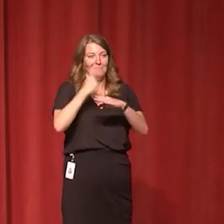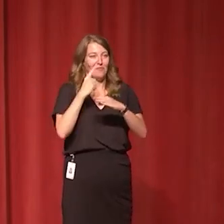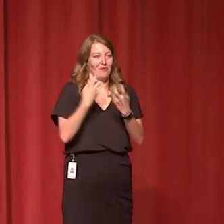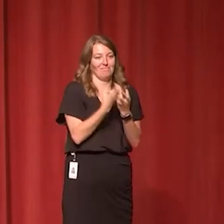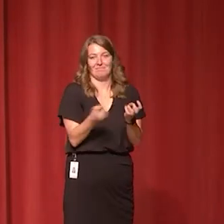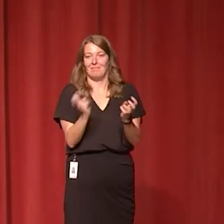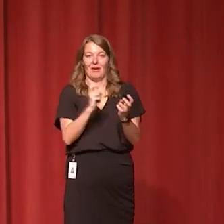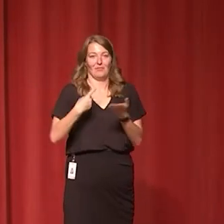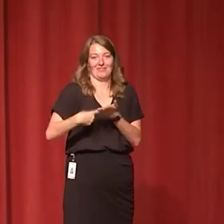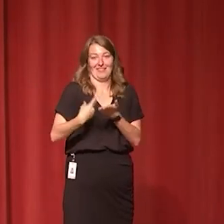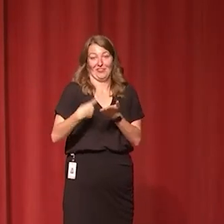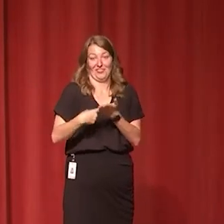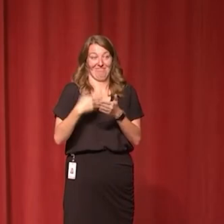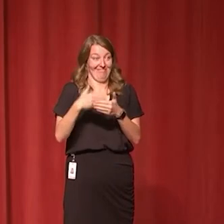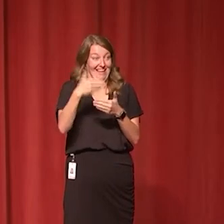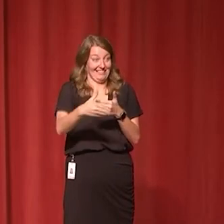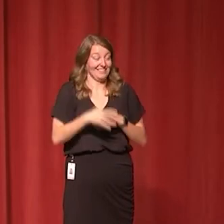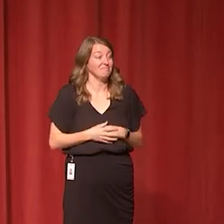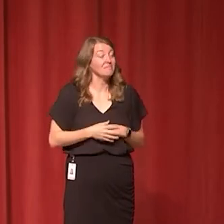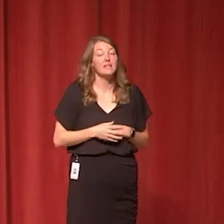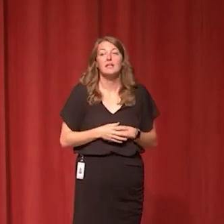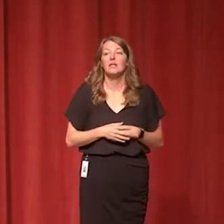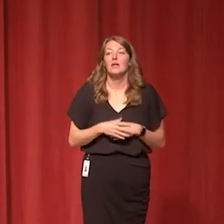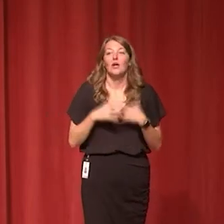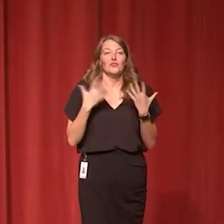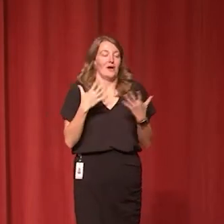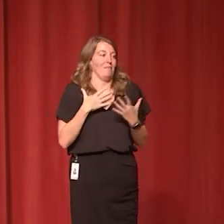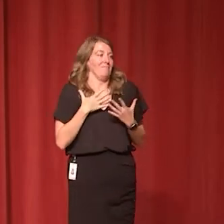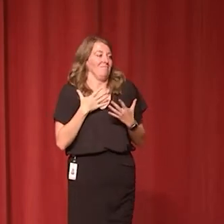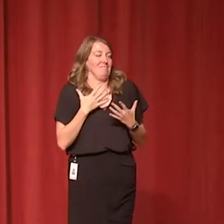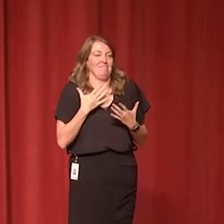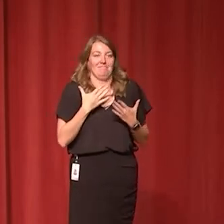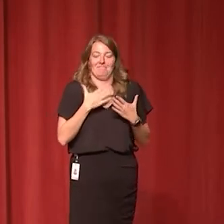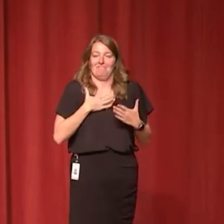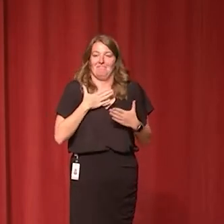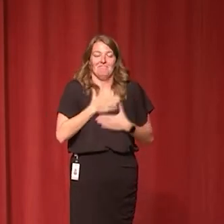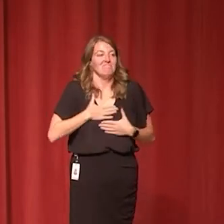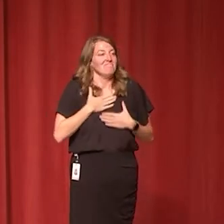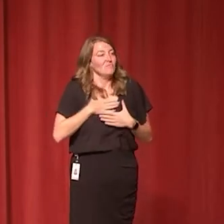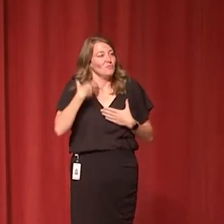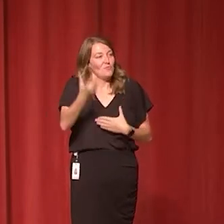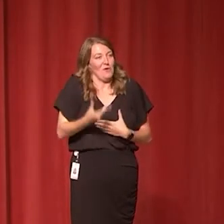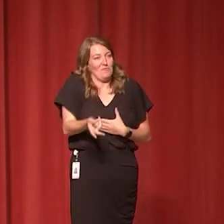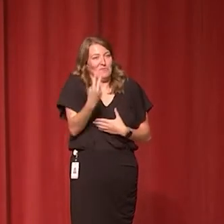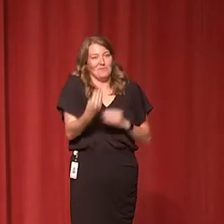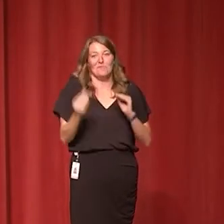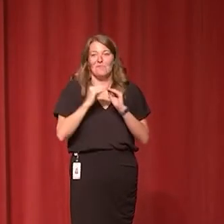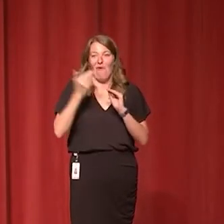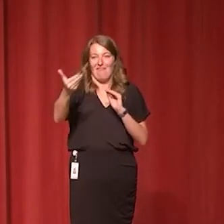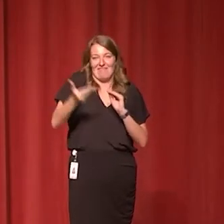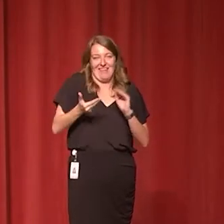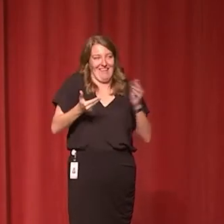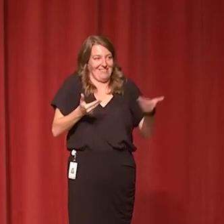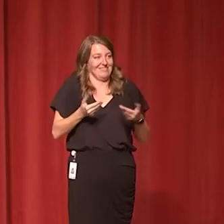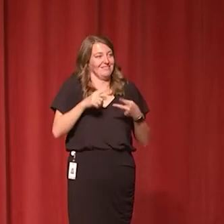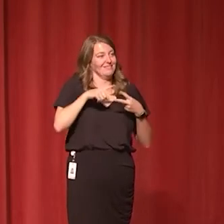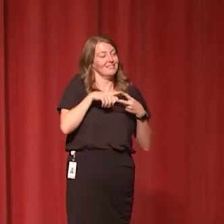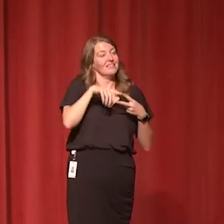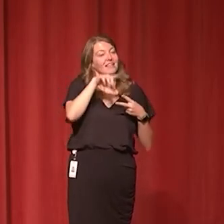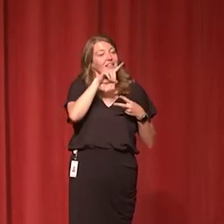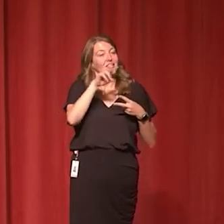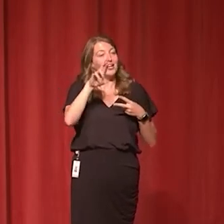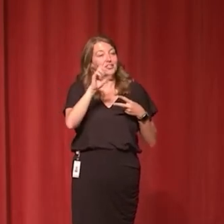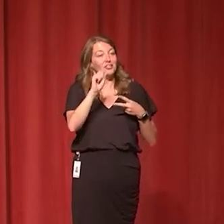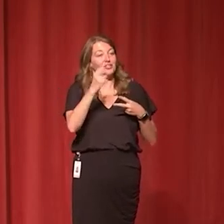discussion, which is what we're doing next. So I have the distinct pleasure of welcoming two more guests tonight. So I'm going to introduce Dr.